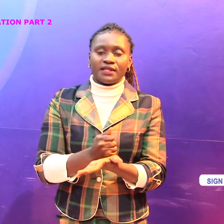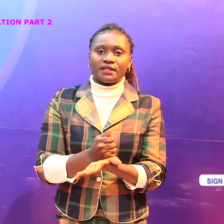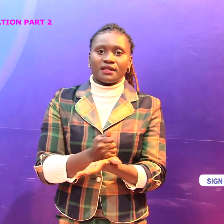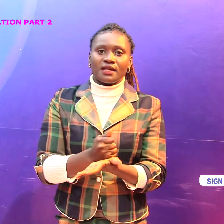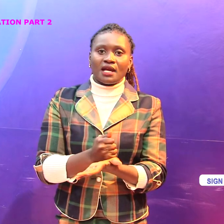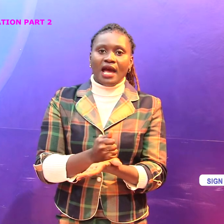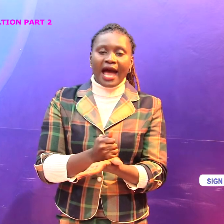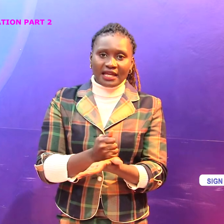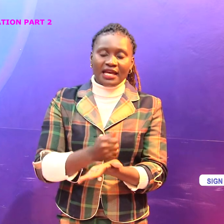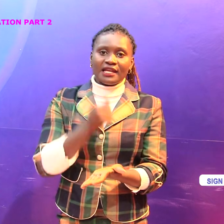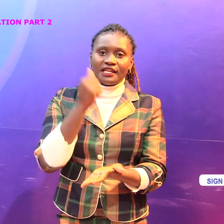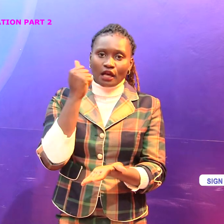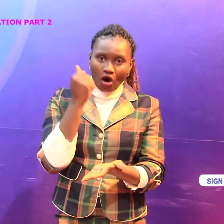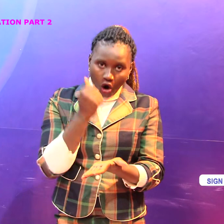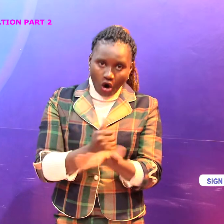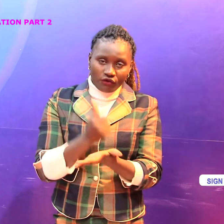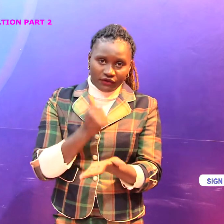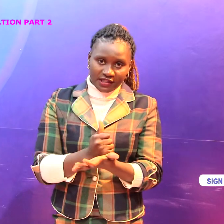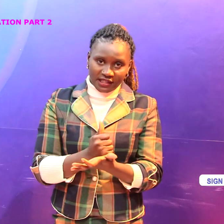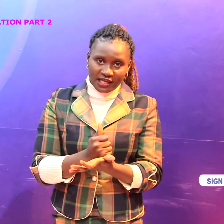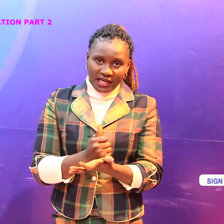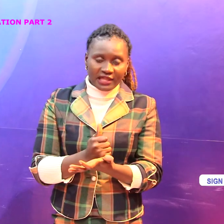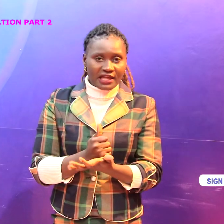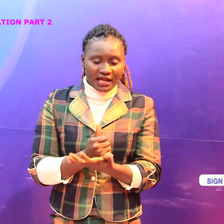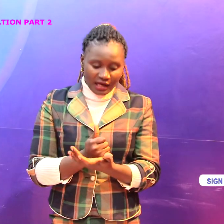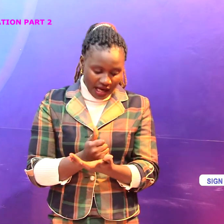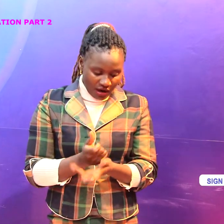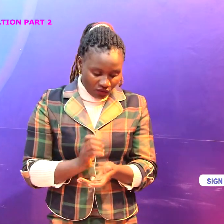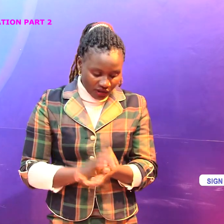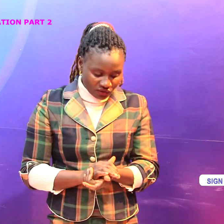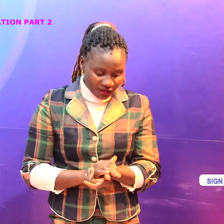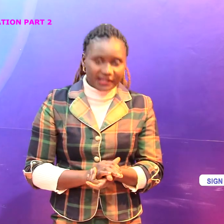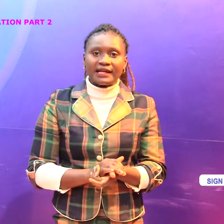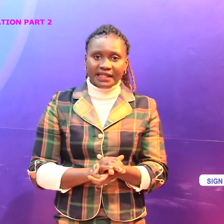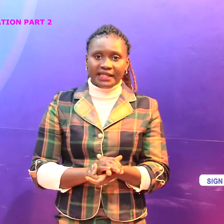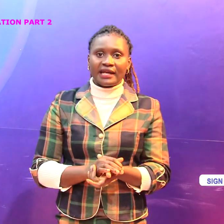office. Again office. And then what do we? Secretary.